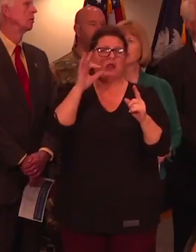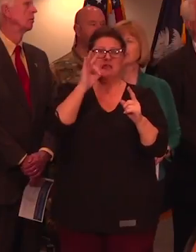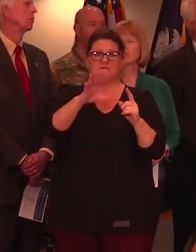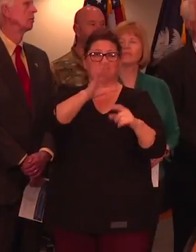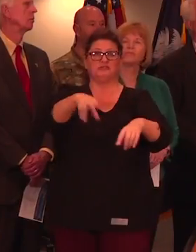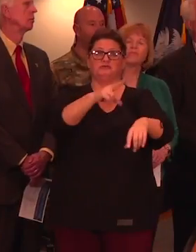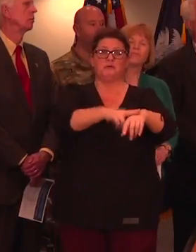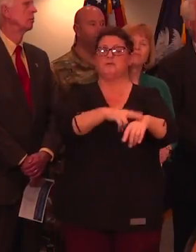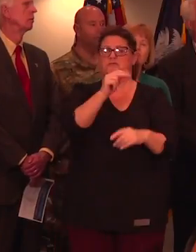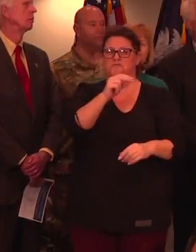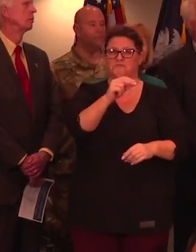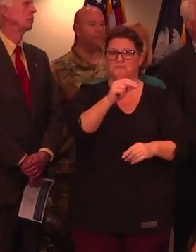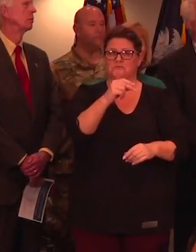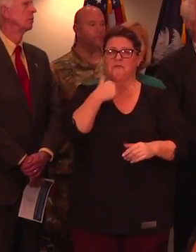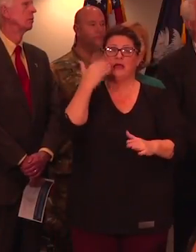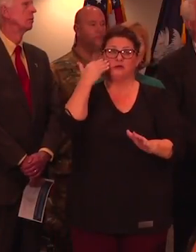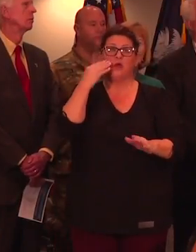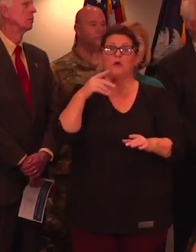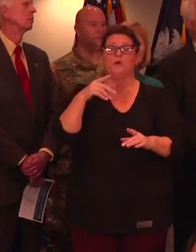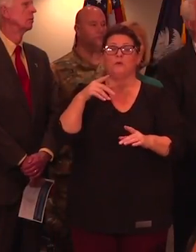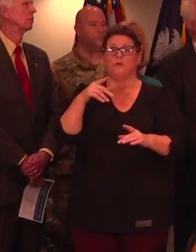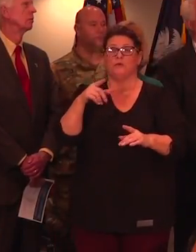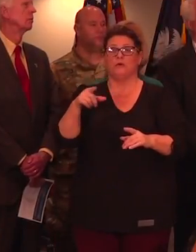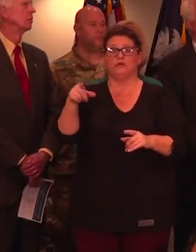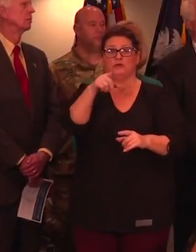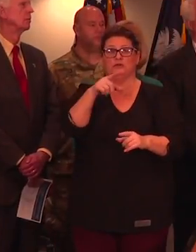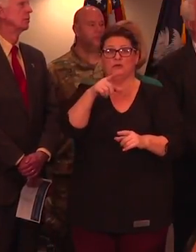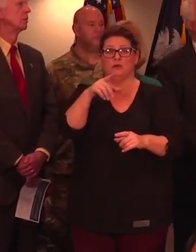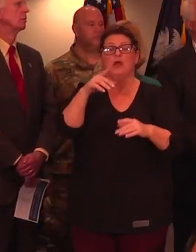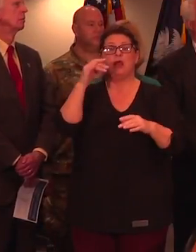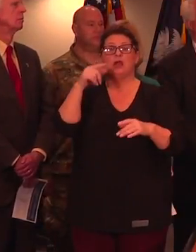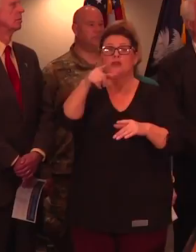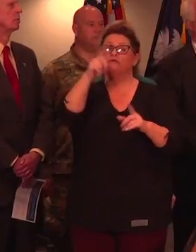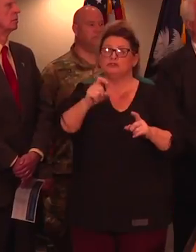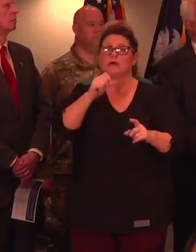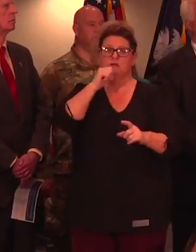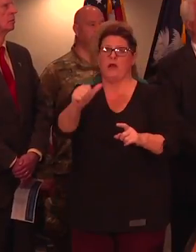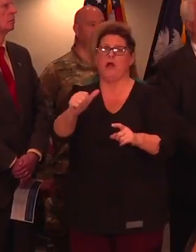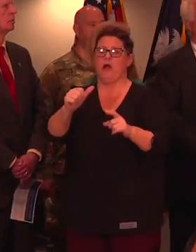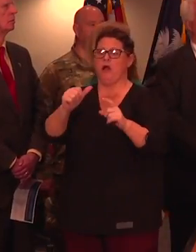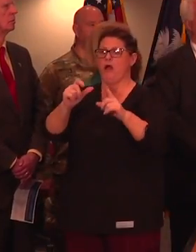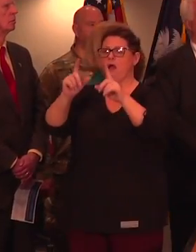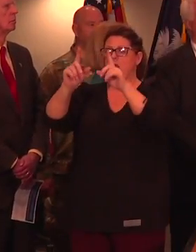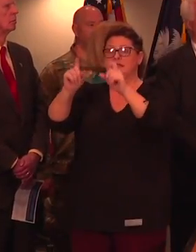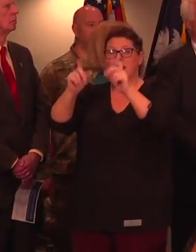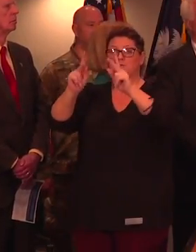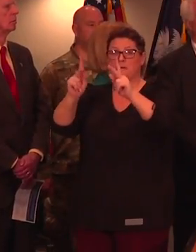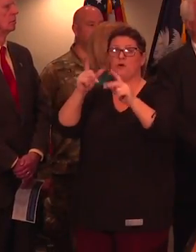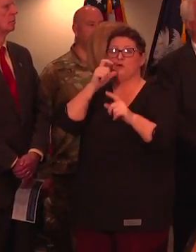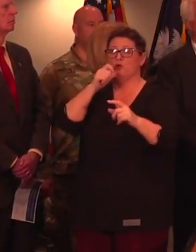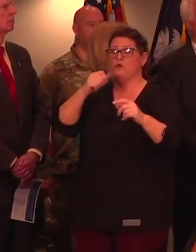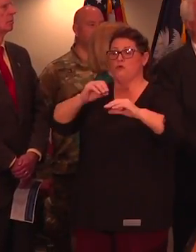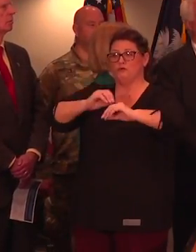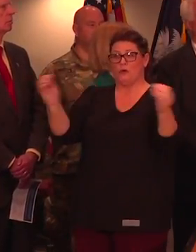getting a lot of questions then, so you are testing people without symptoms, and that is only to allow them to return to work. I